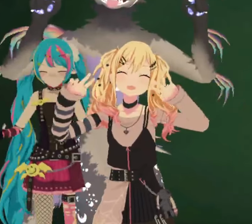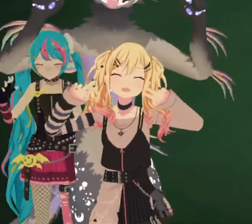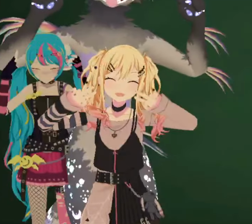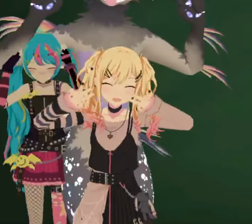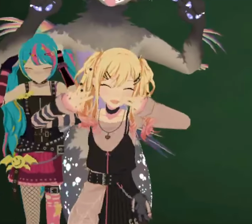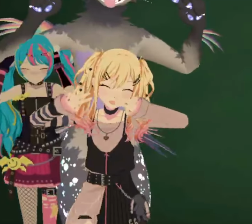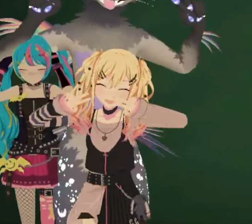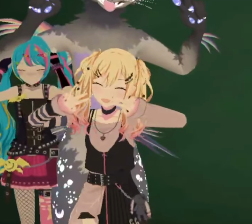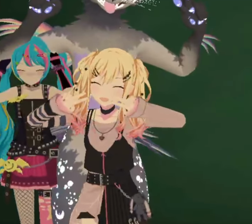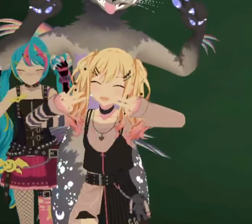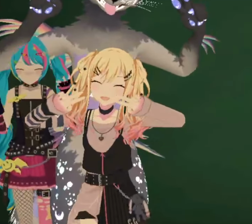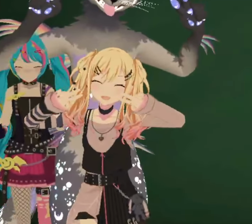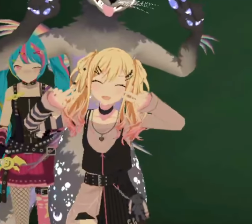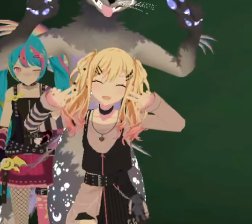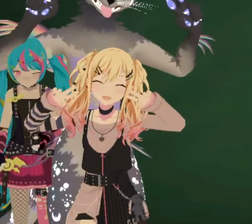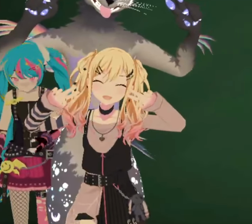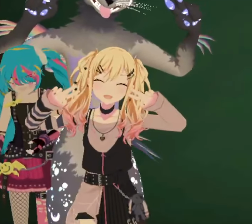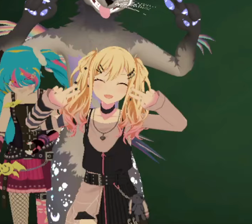Yeah. Fair enough.